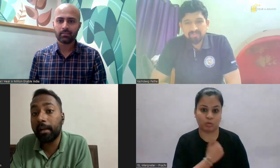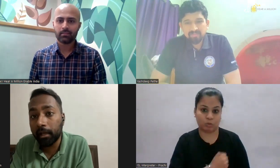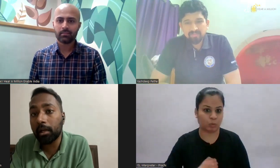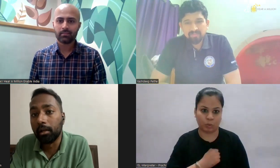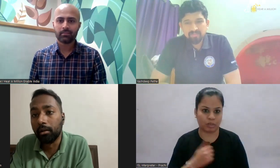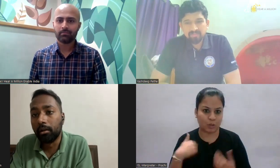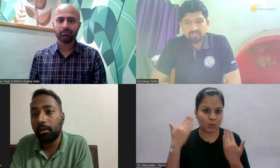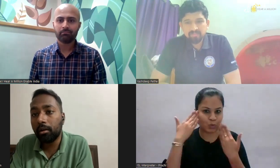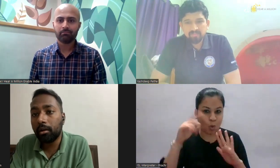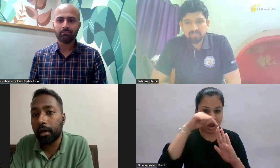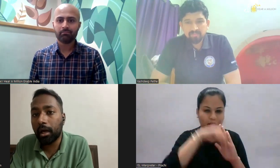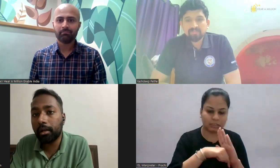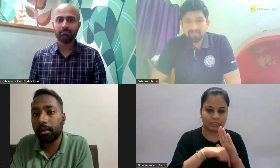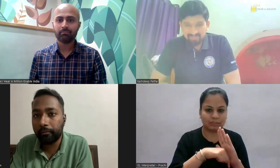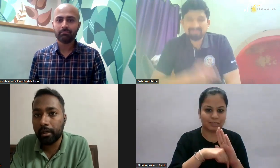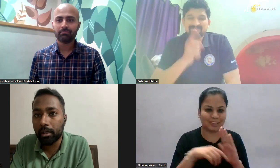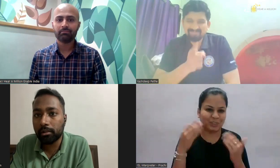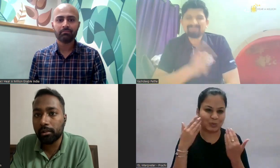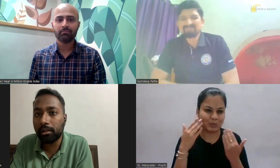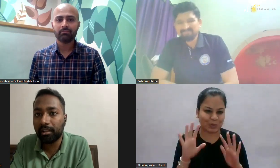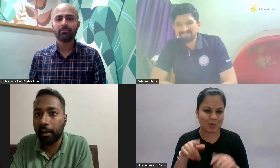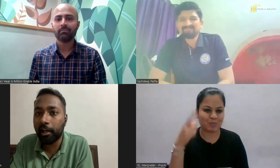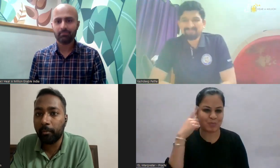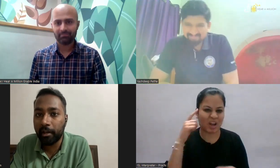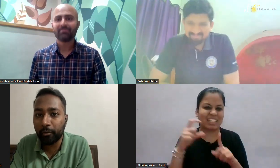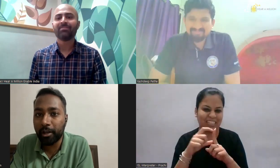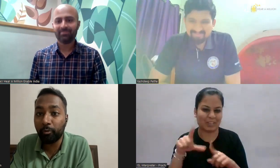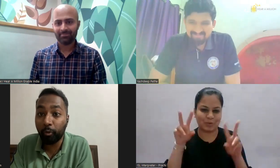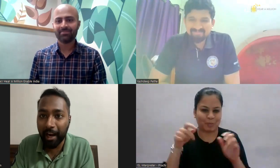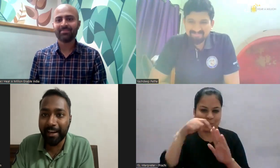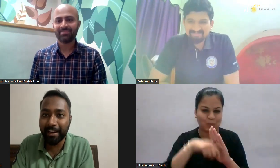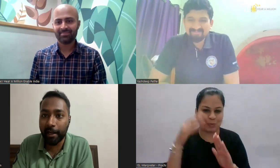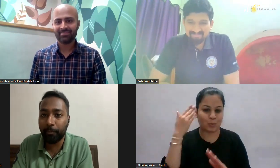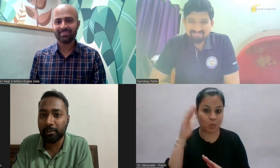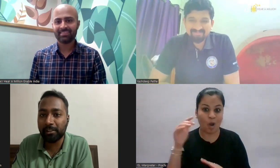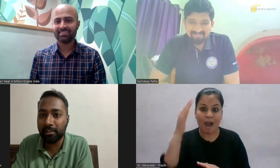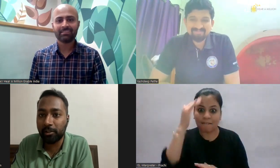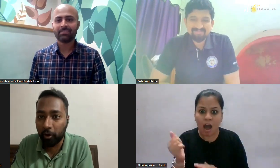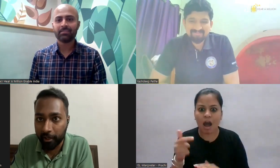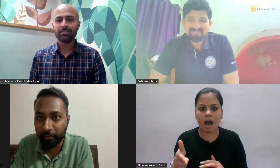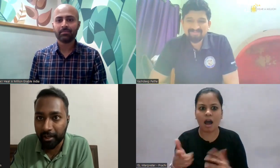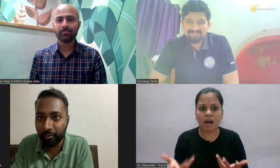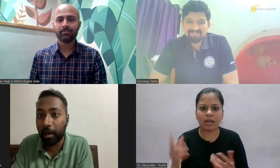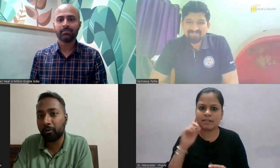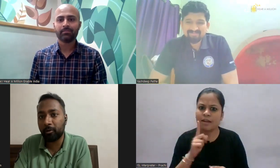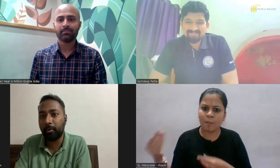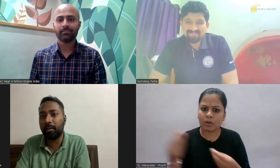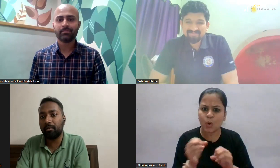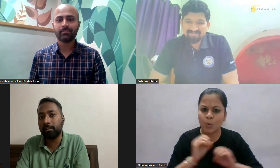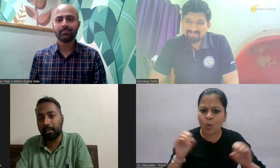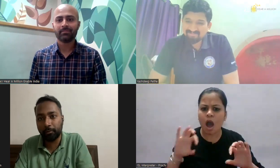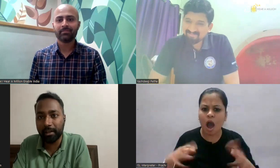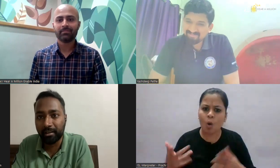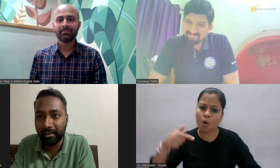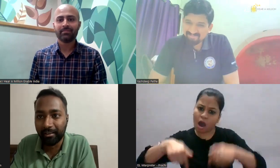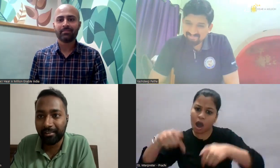know detail regarding driving license. They can be given. Why deaf person is not given? Why